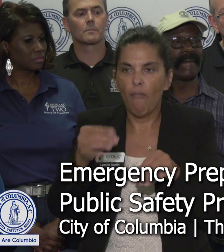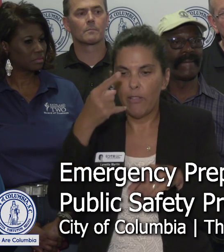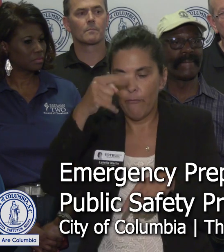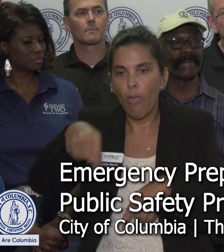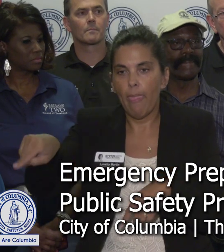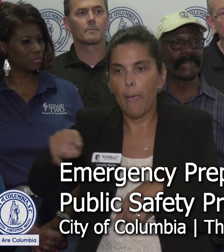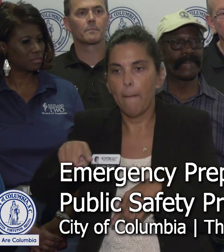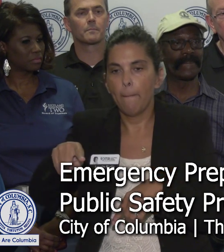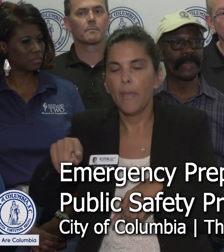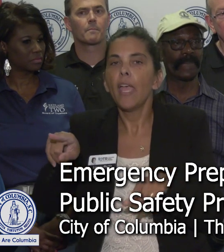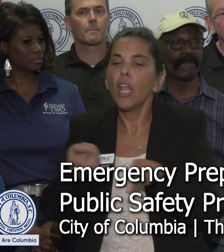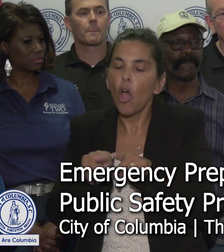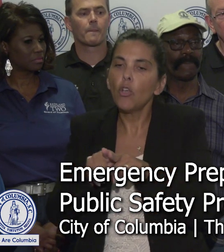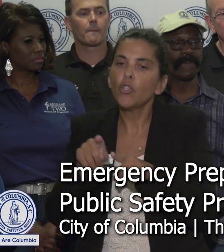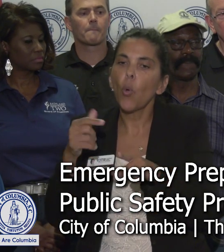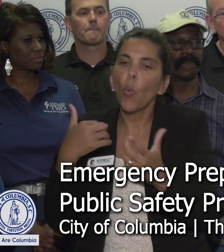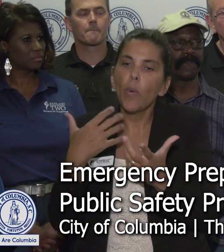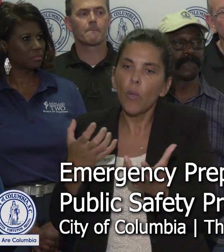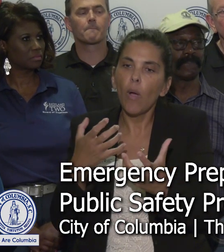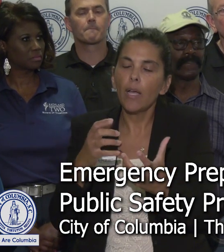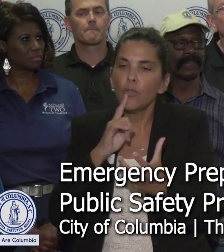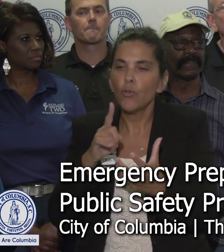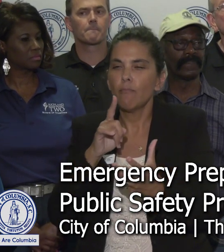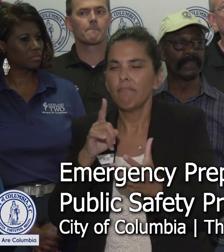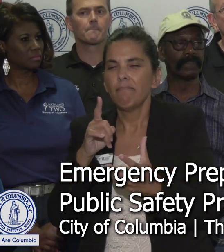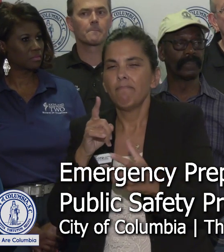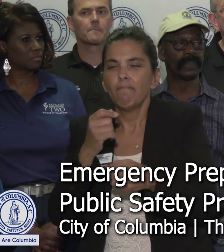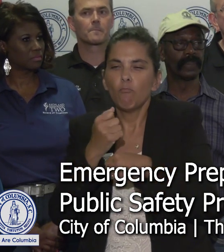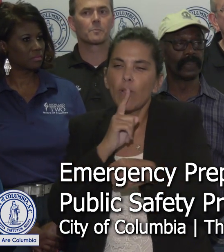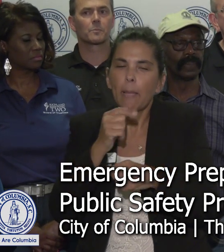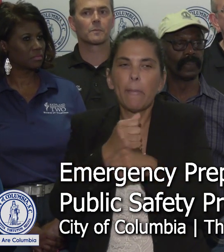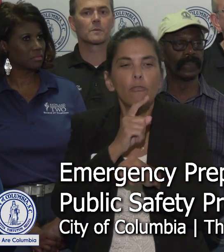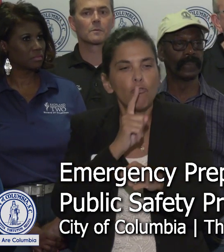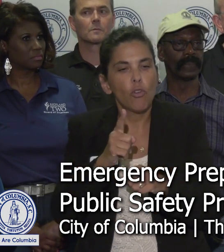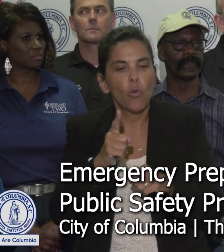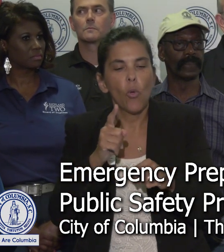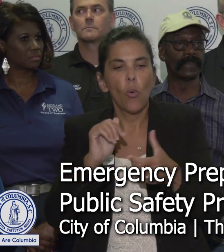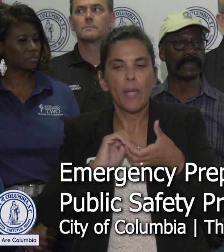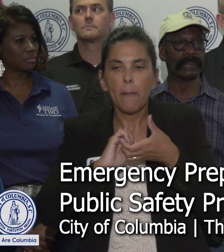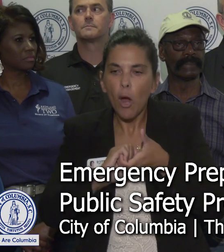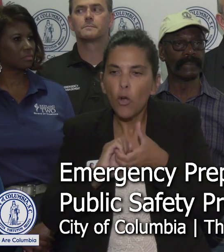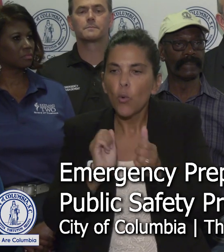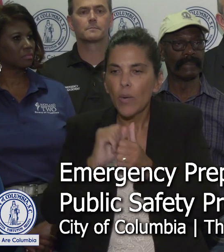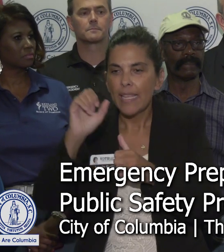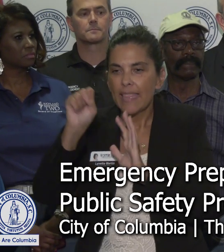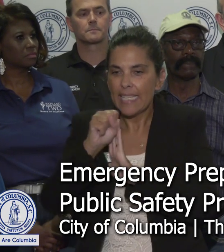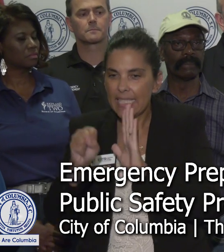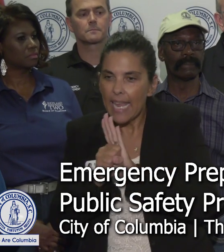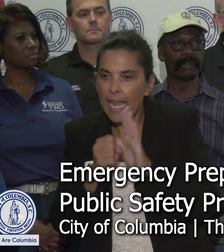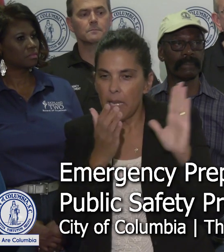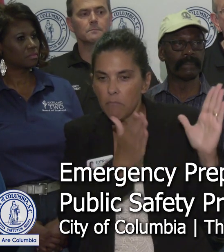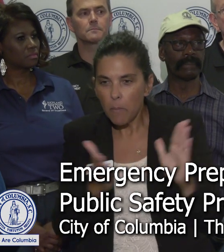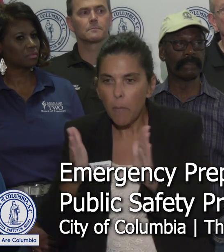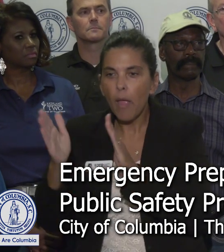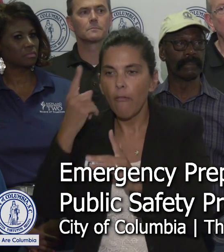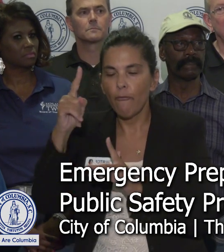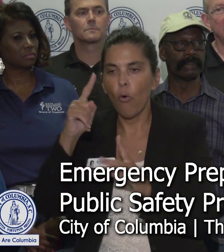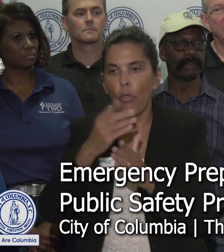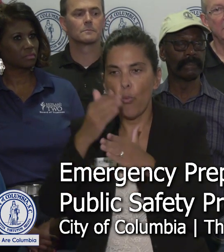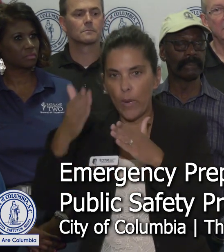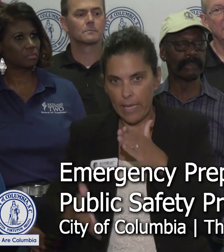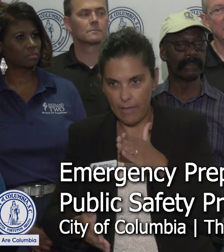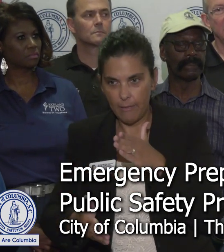in lockstep with state agencies and the work that really has to be done preparing for the weekend. So that is the reality